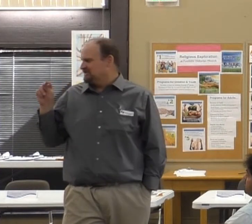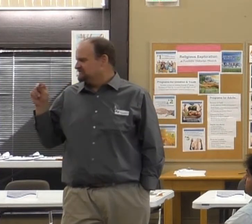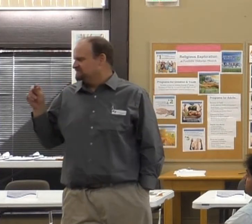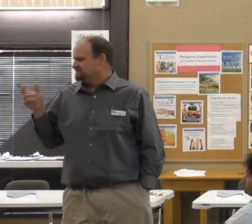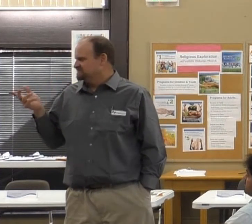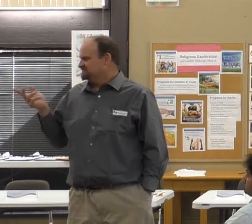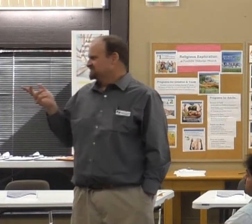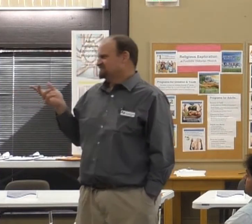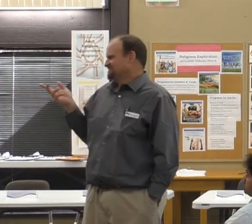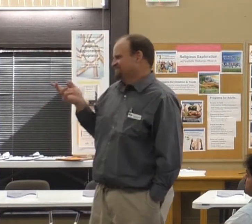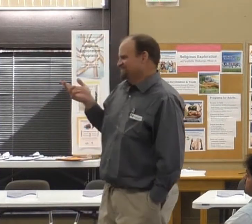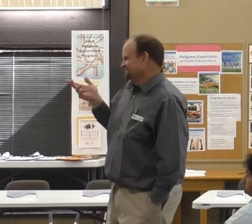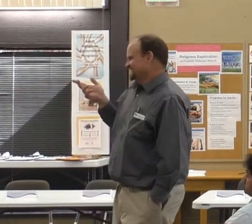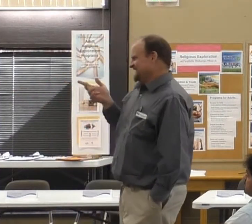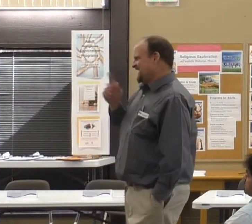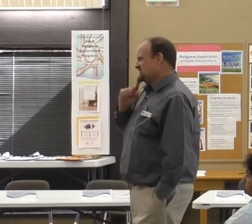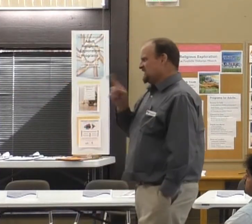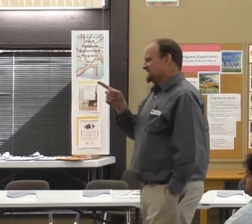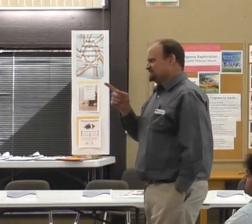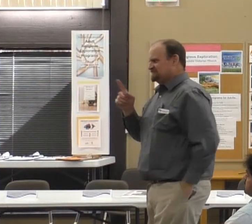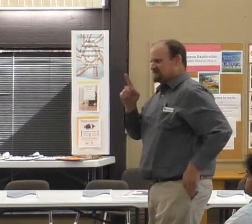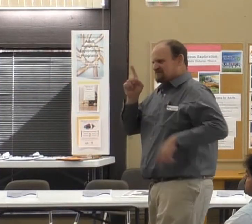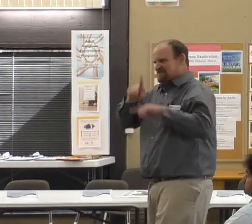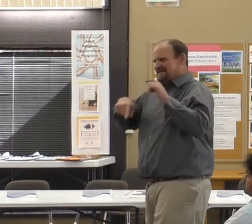We do not consider ourselves disabled.